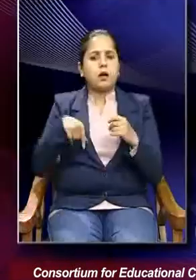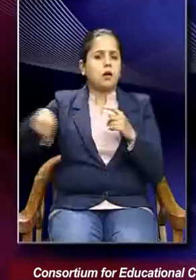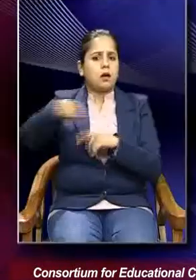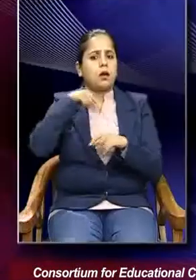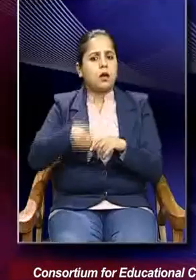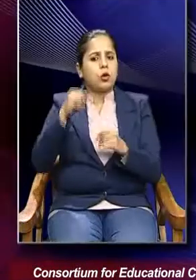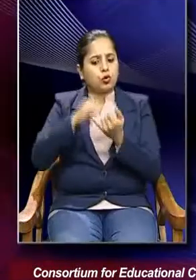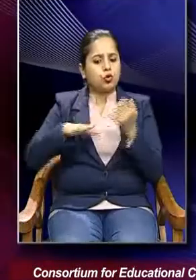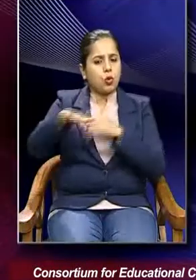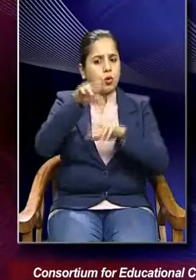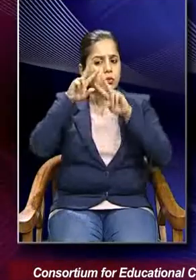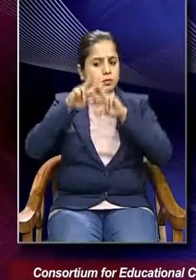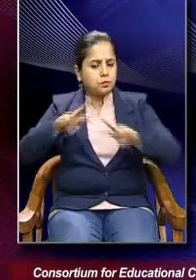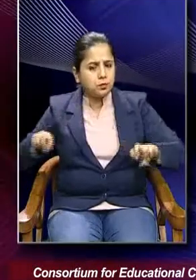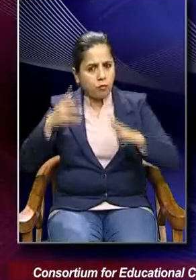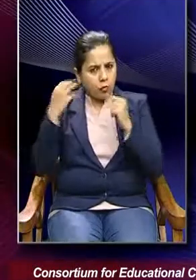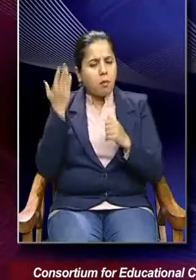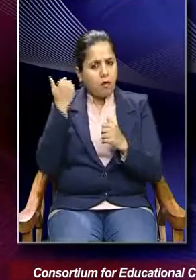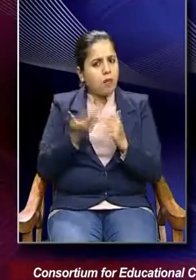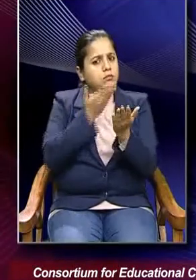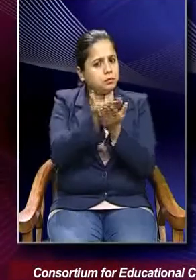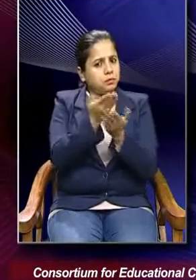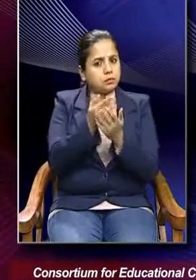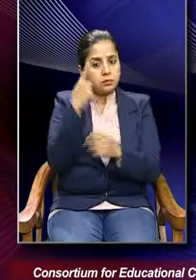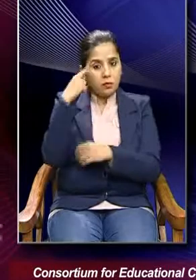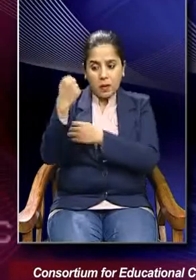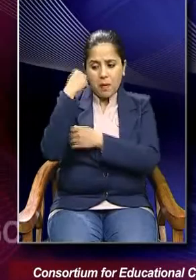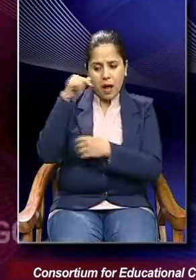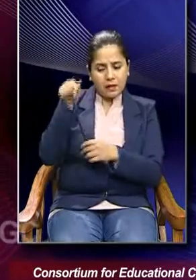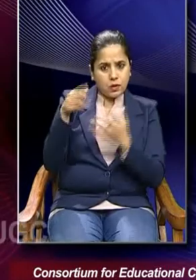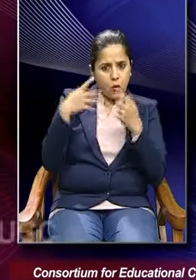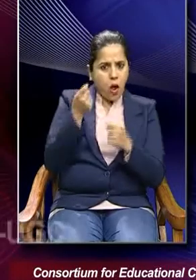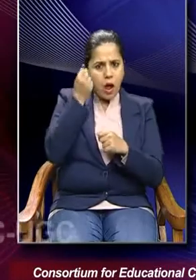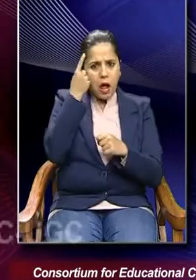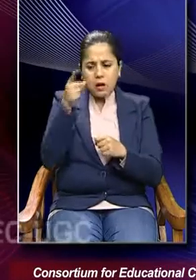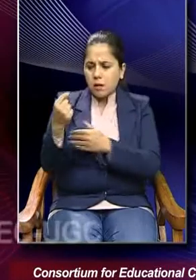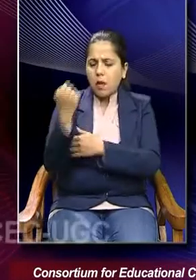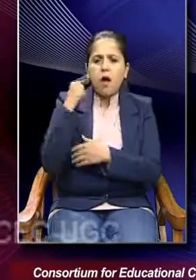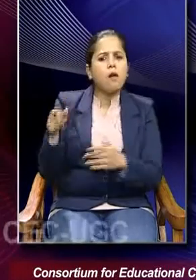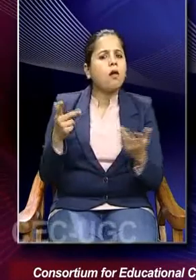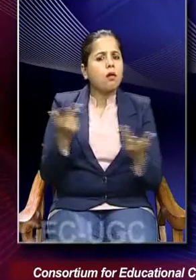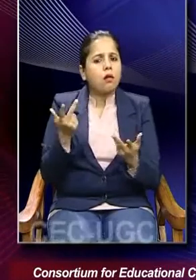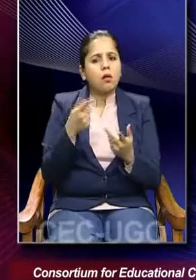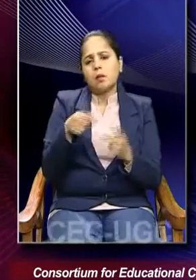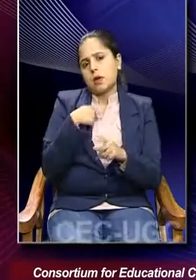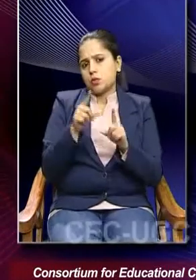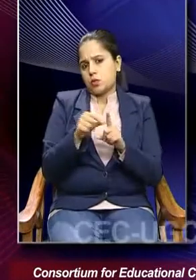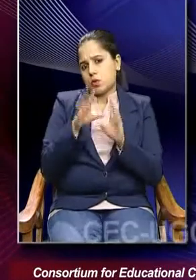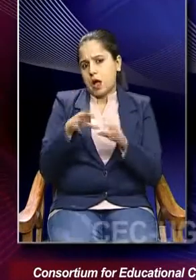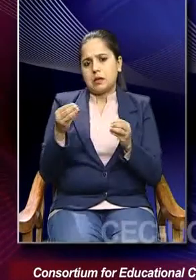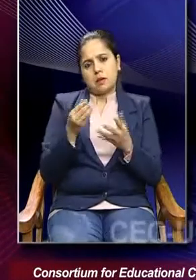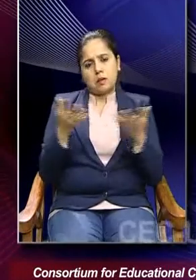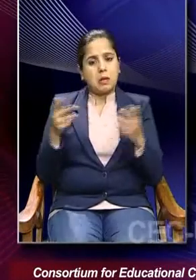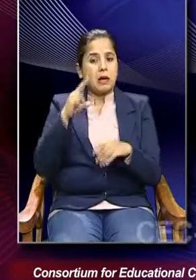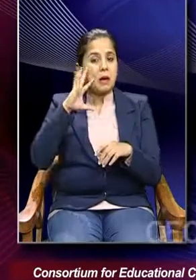to understand this power is that, you know, we do things not